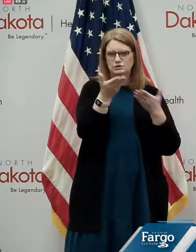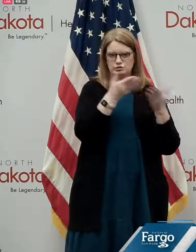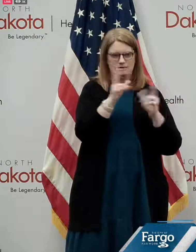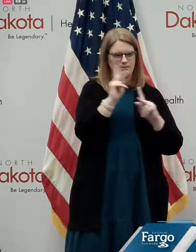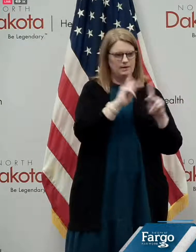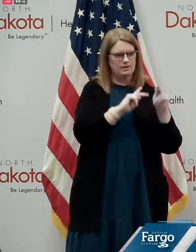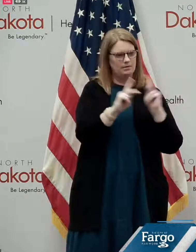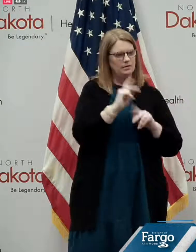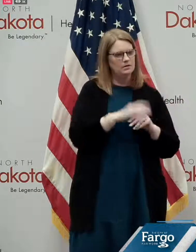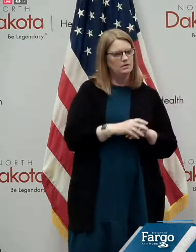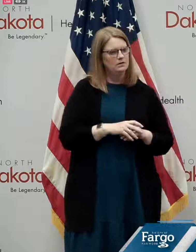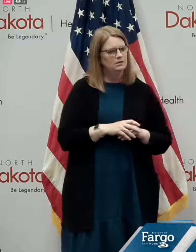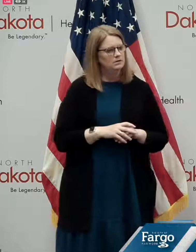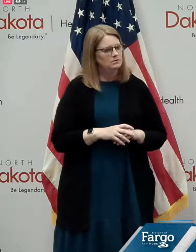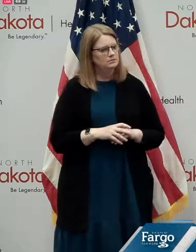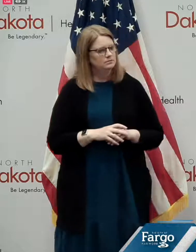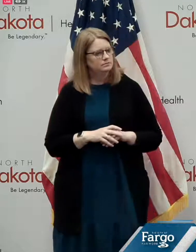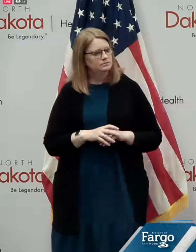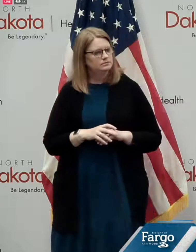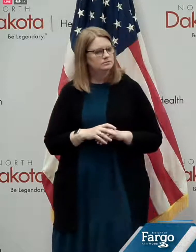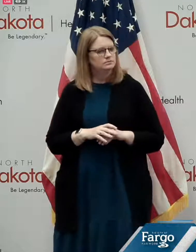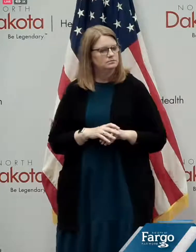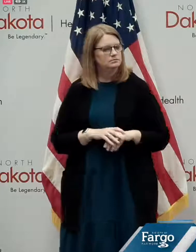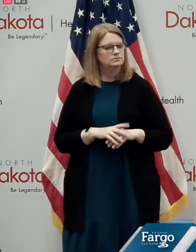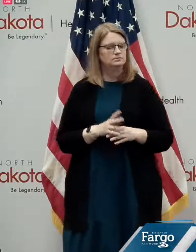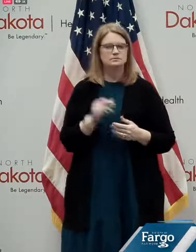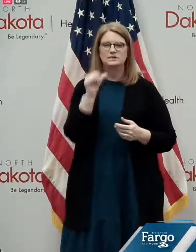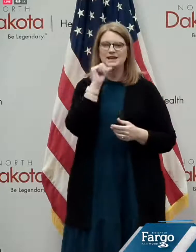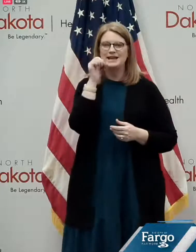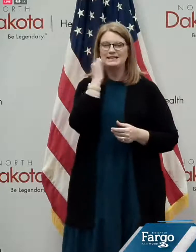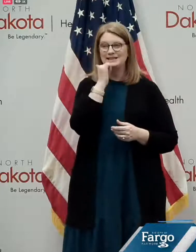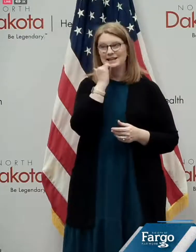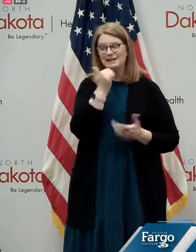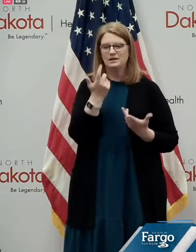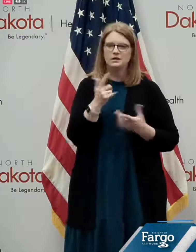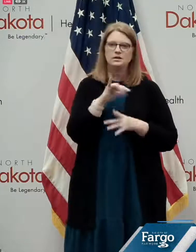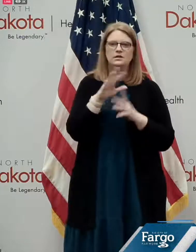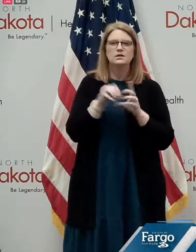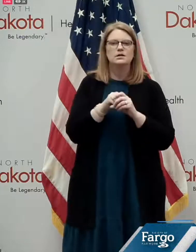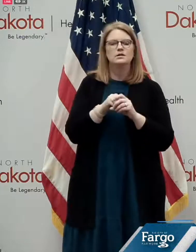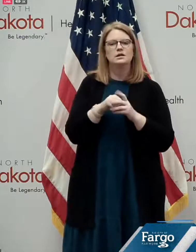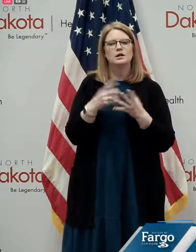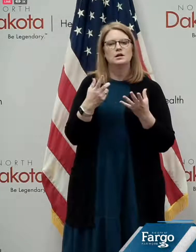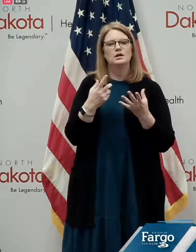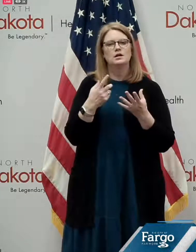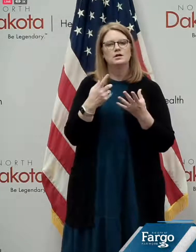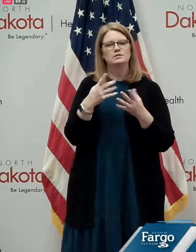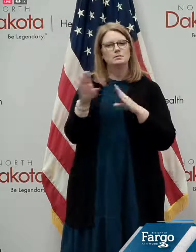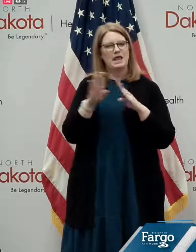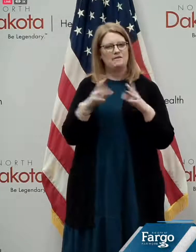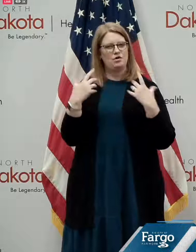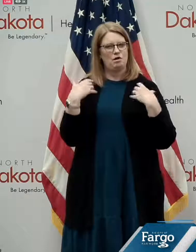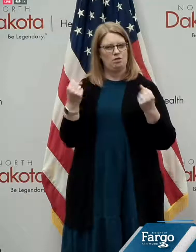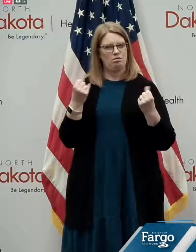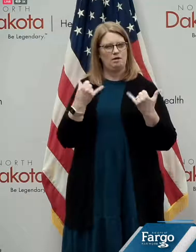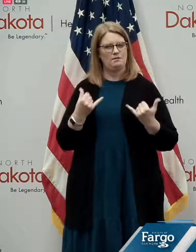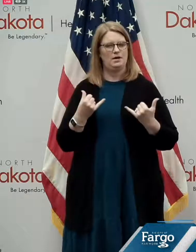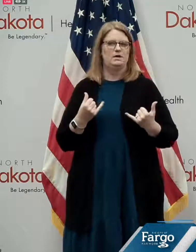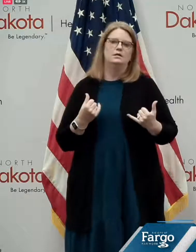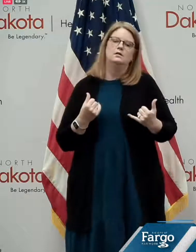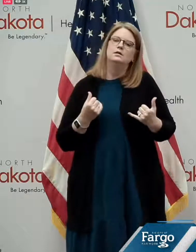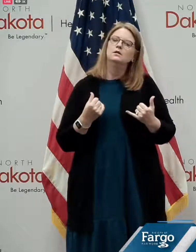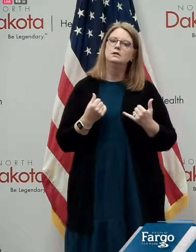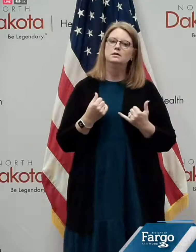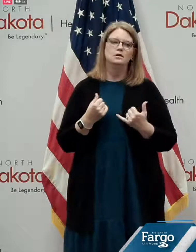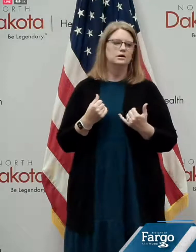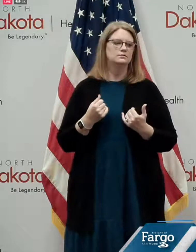the daily, or the not daily, but now as part of the press briefings, we've always had a behavioral health update. And